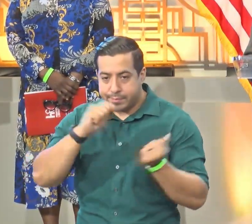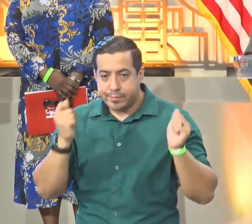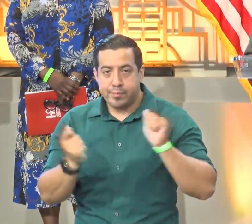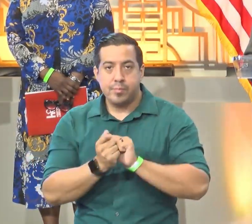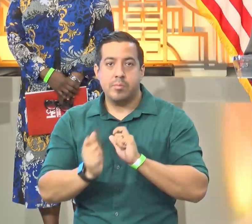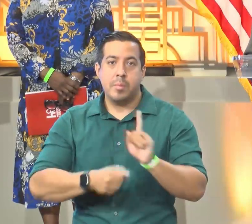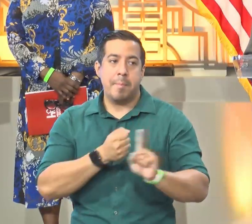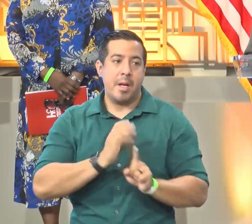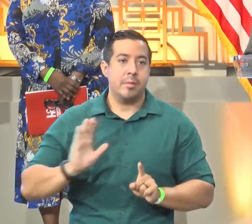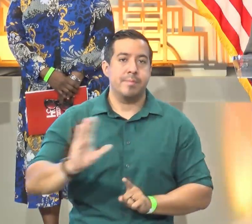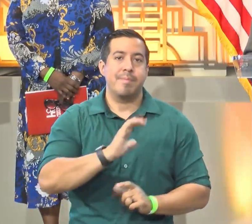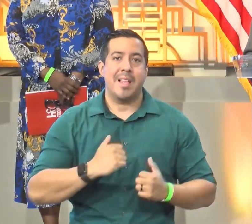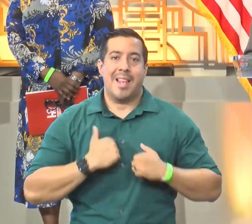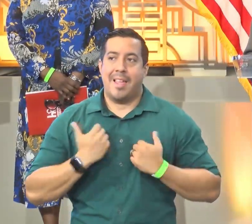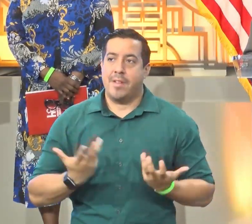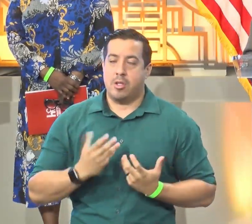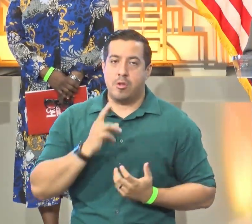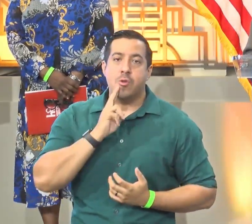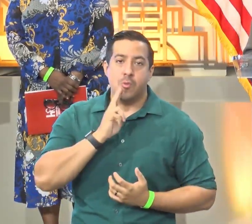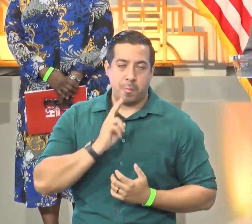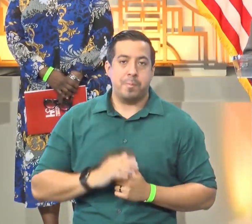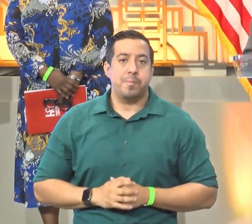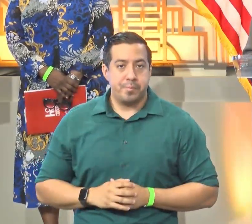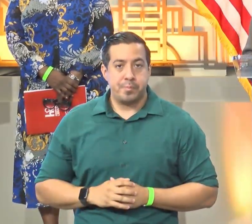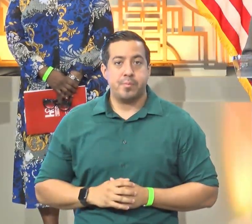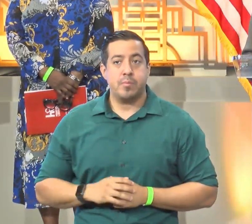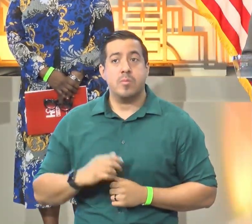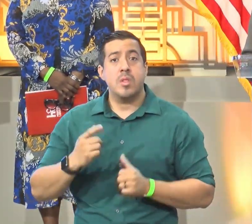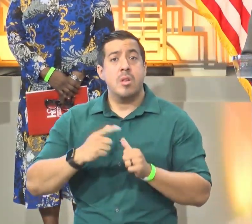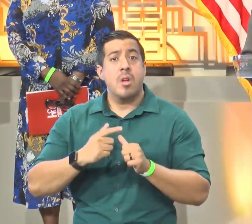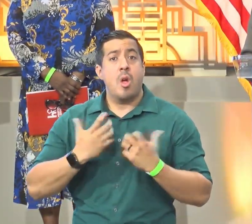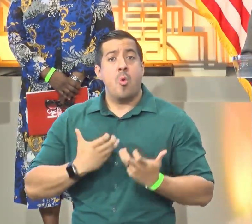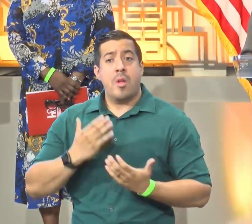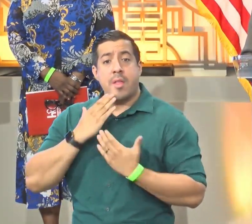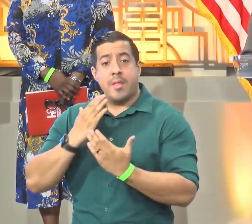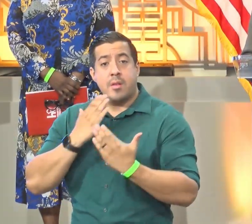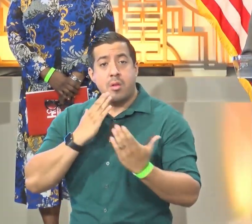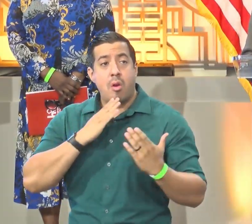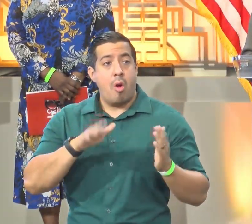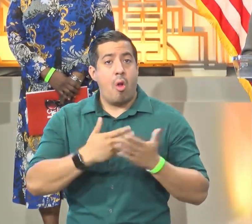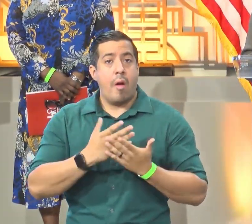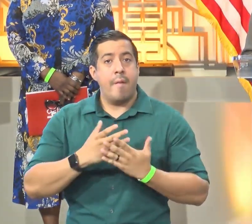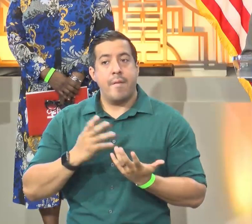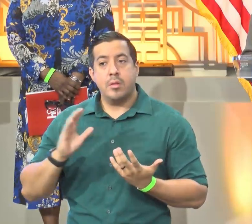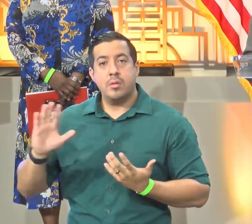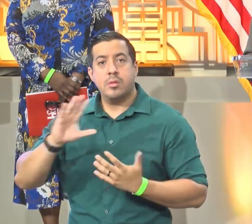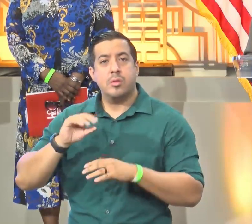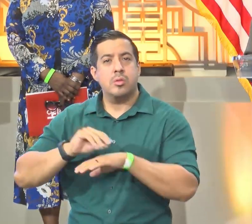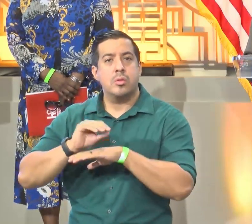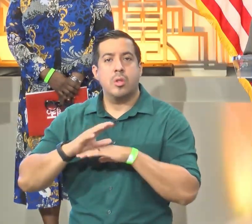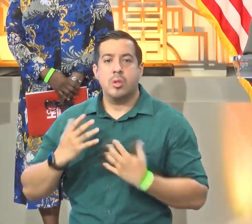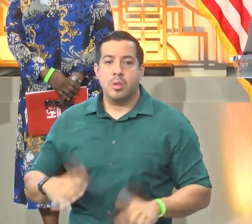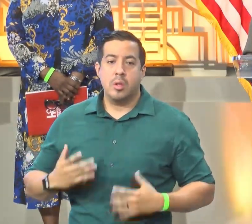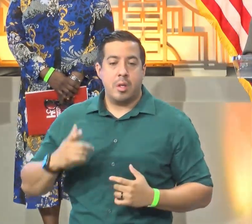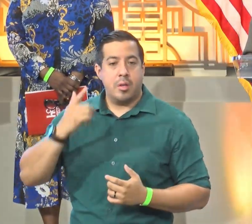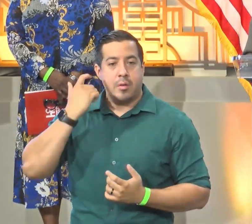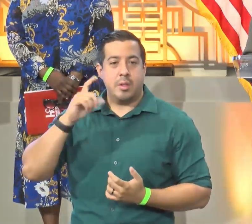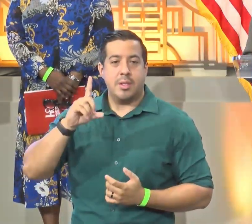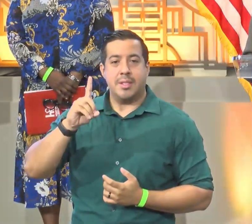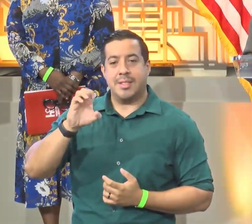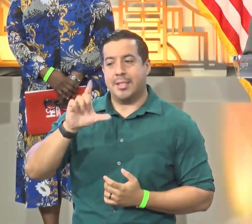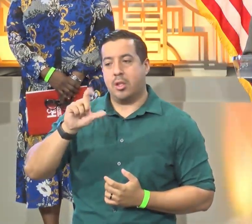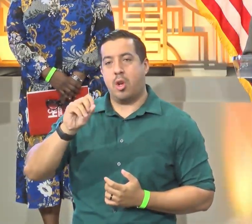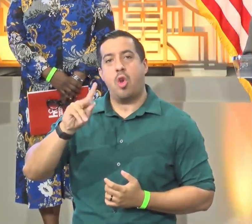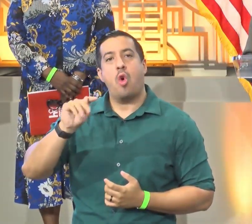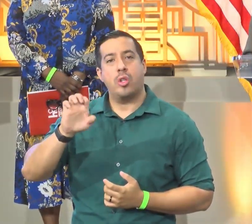all Houstonians. I want to thank Deloitte Consulting for their outstanding